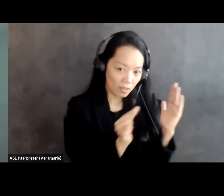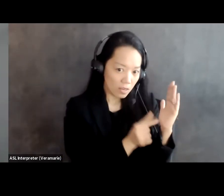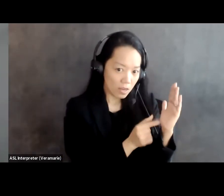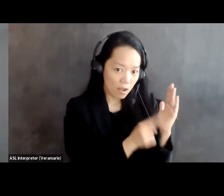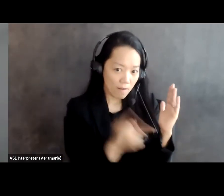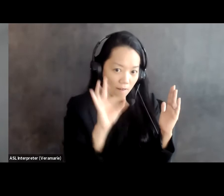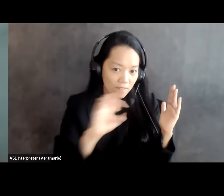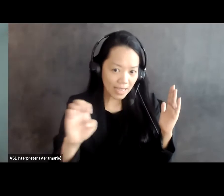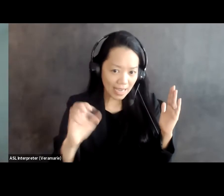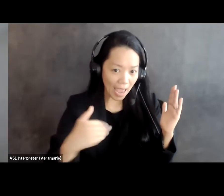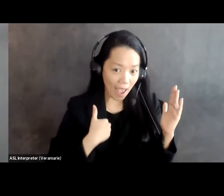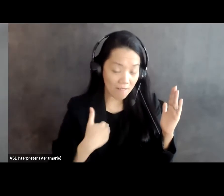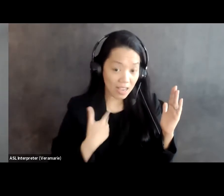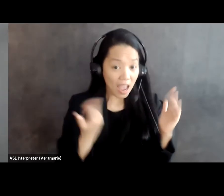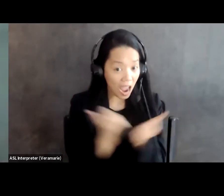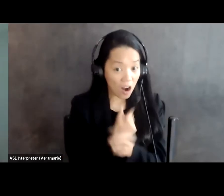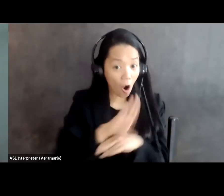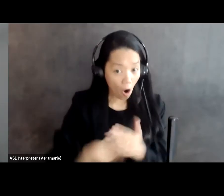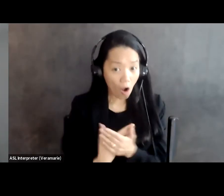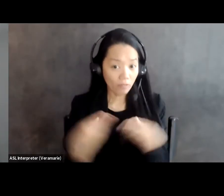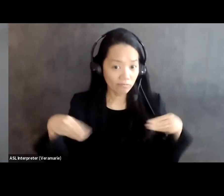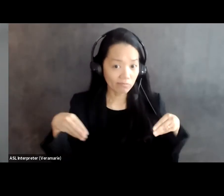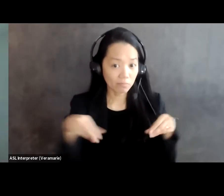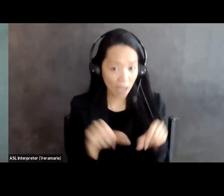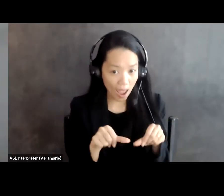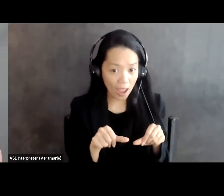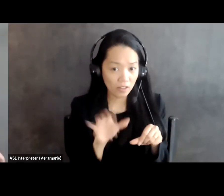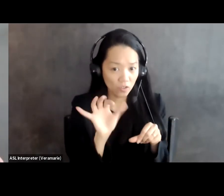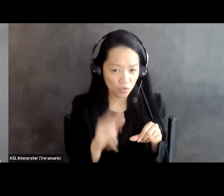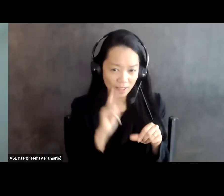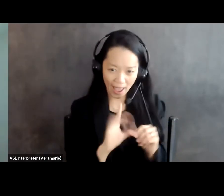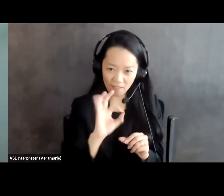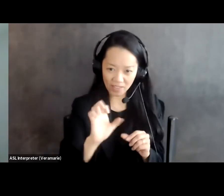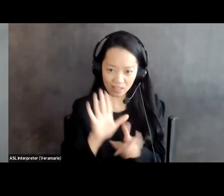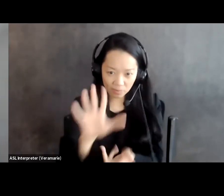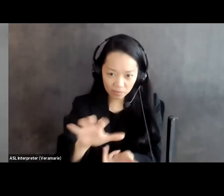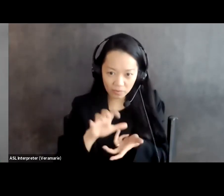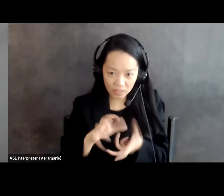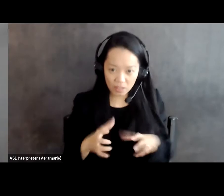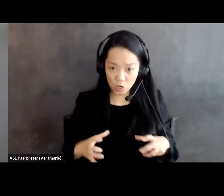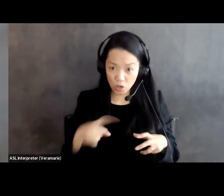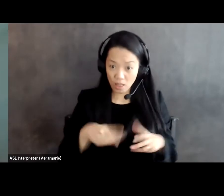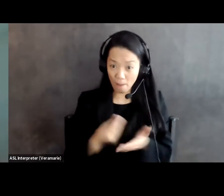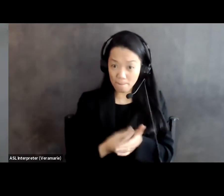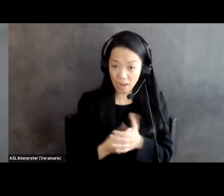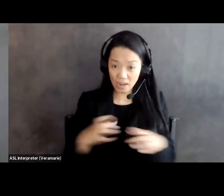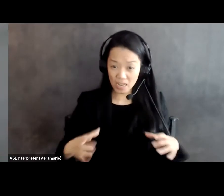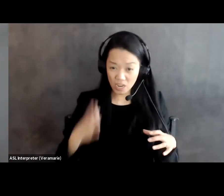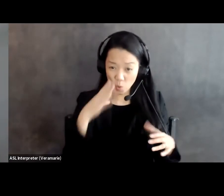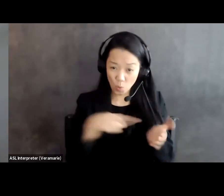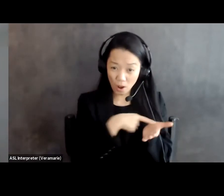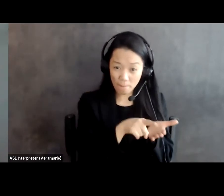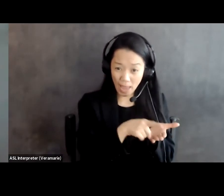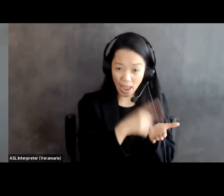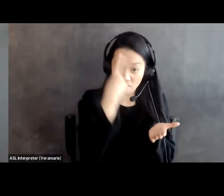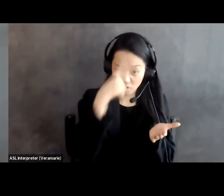that everyone in the state pays into. There are also some built-in fines for heavy